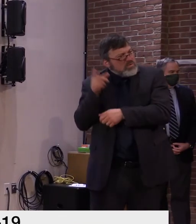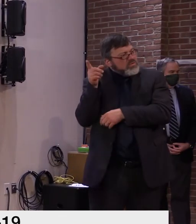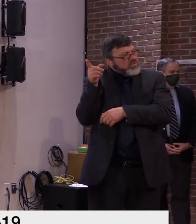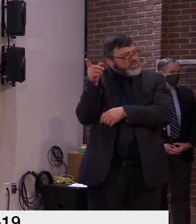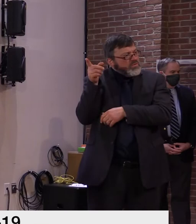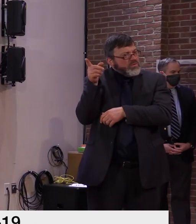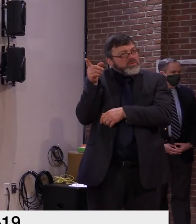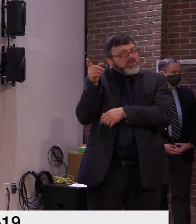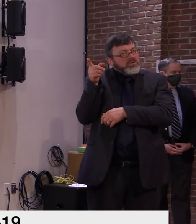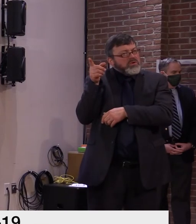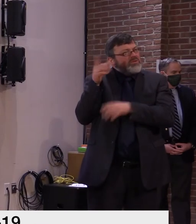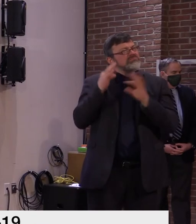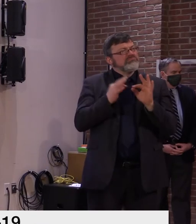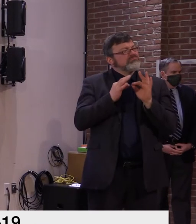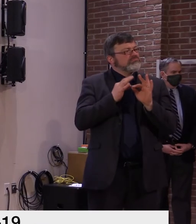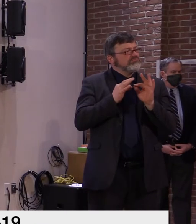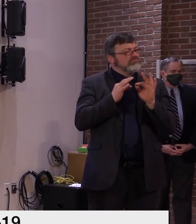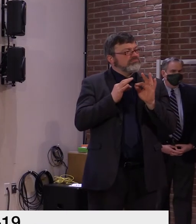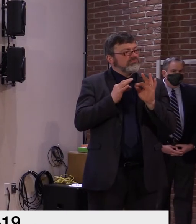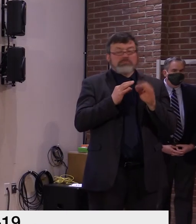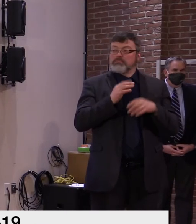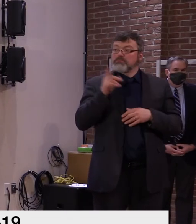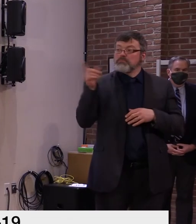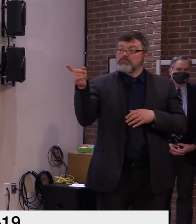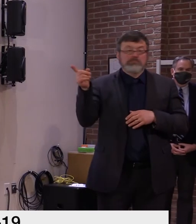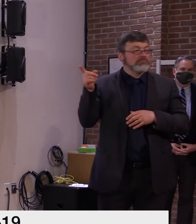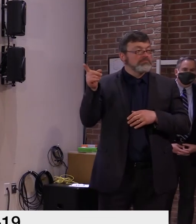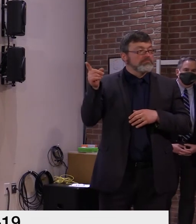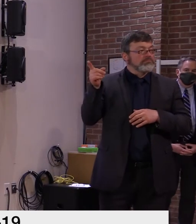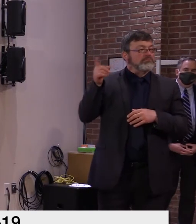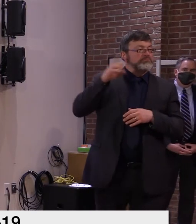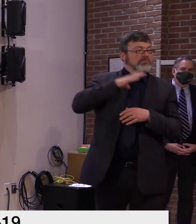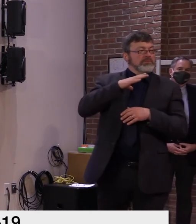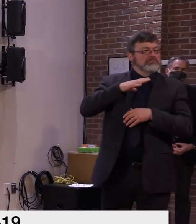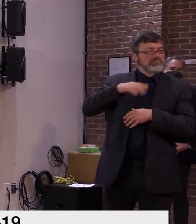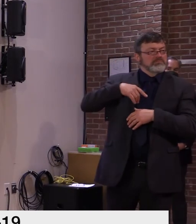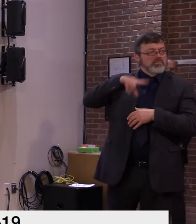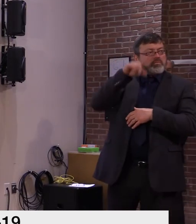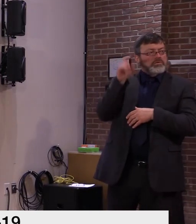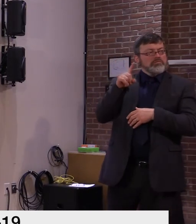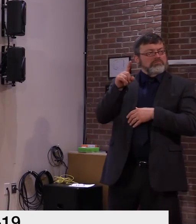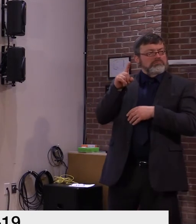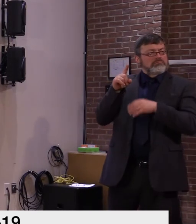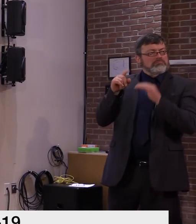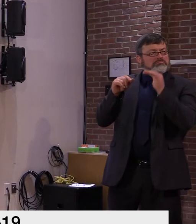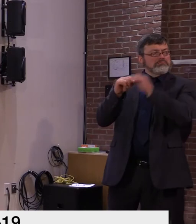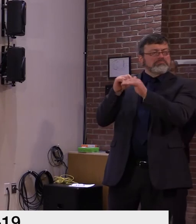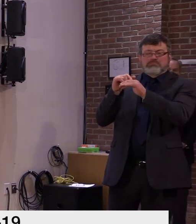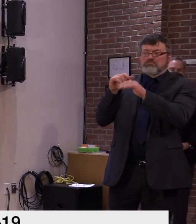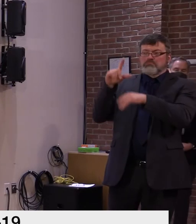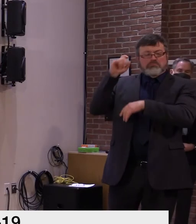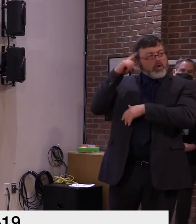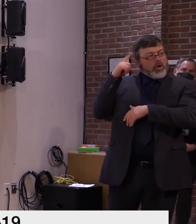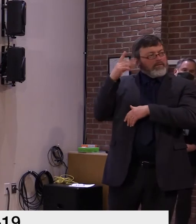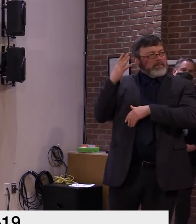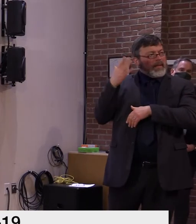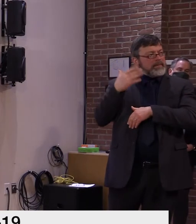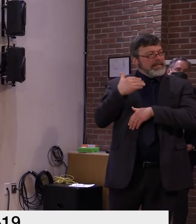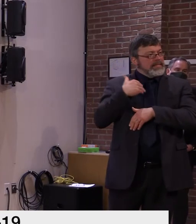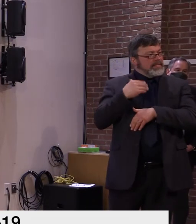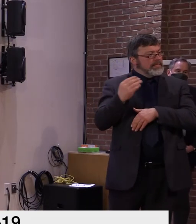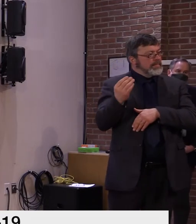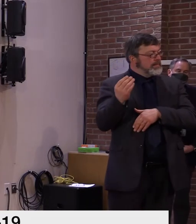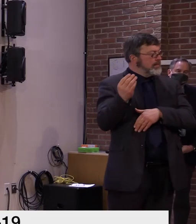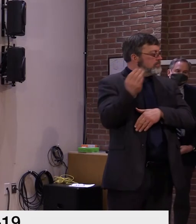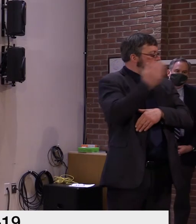Governor, perhaps you can touch base with Secretary French offline, and he can probably fill you in more on this. But I'm wondering, your administration